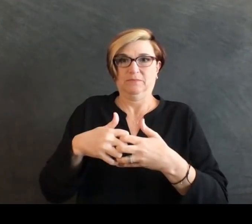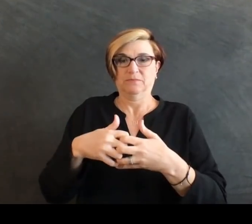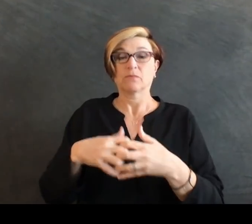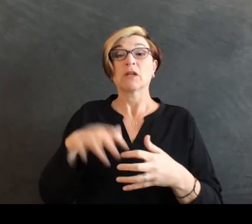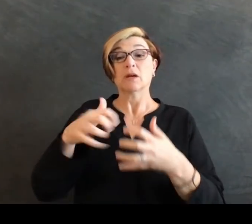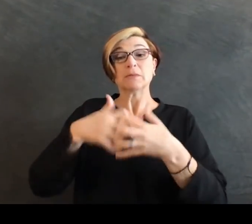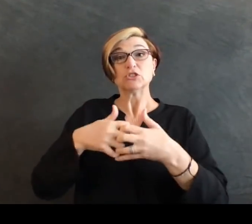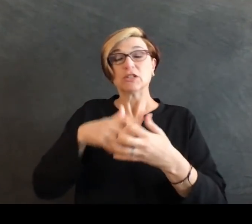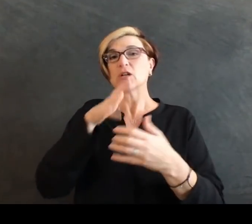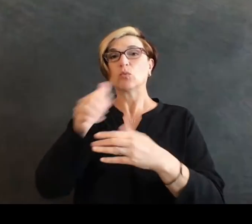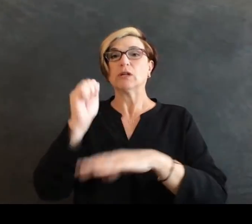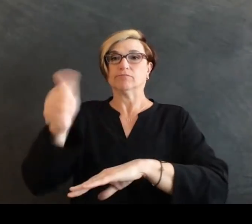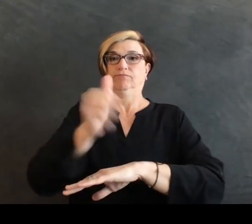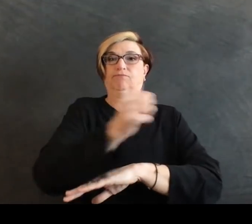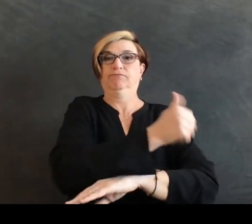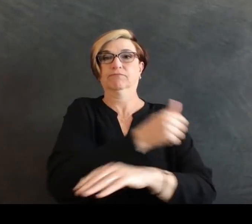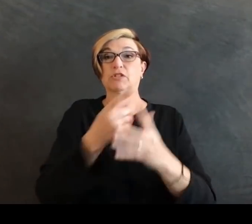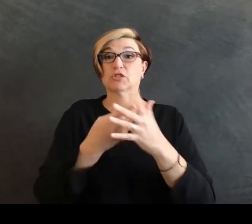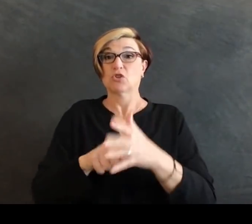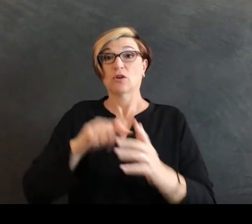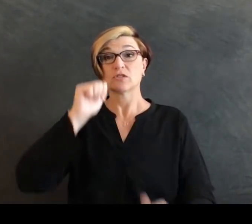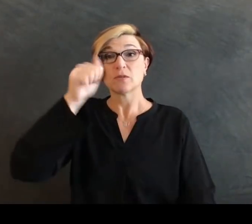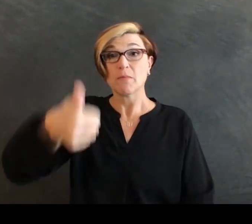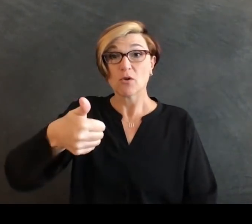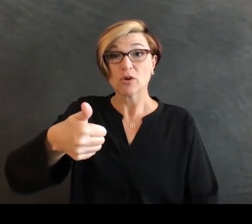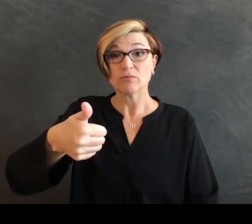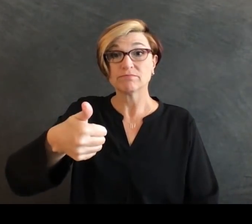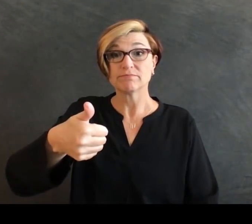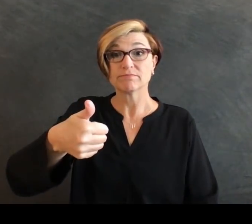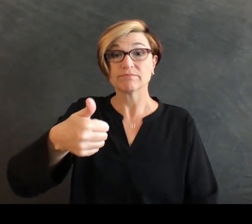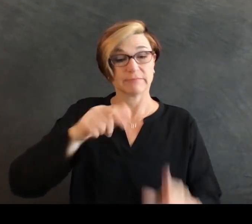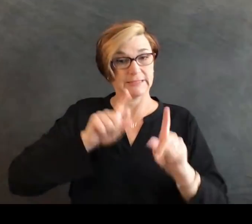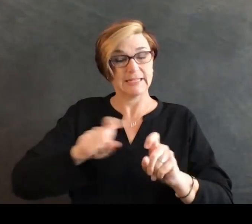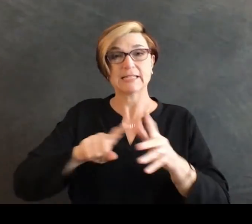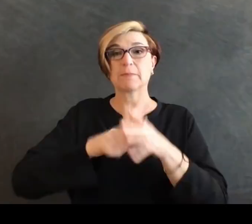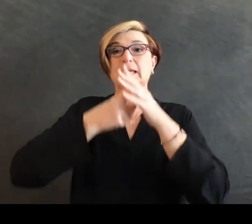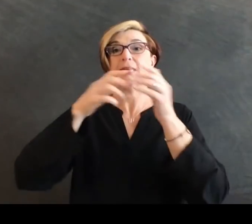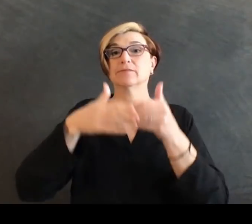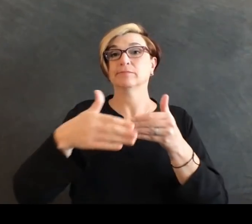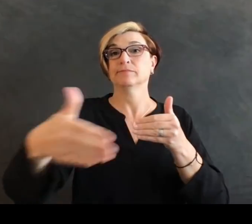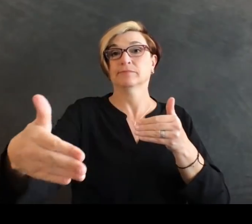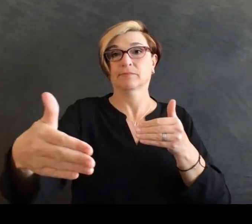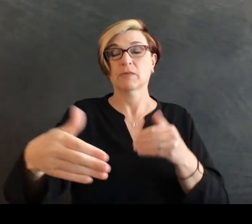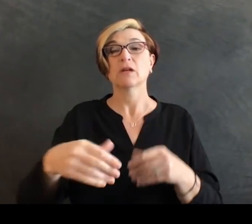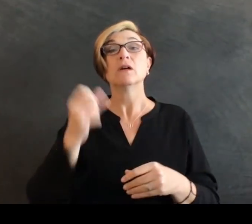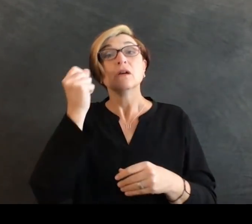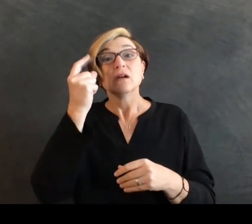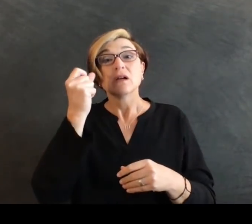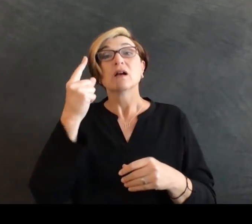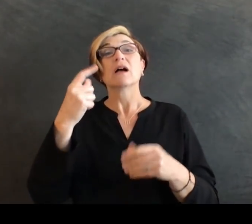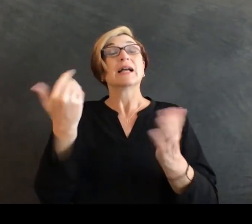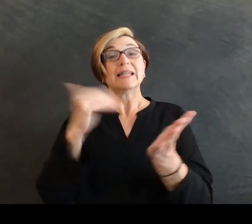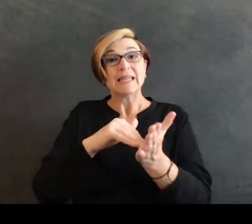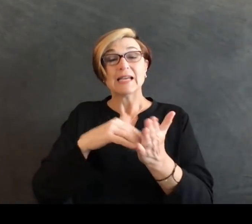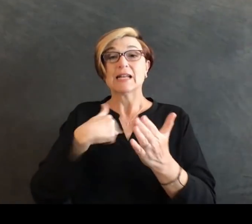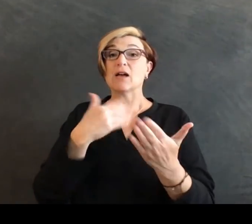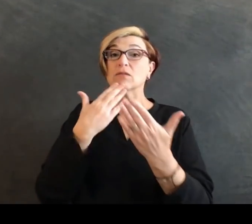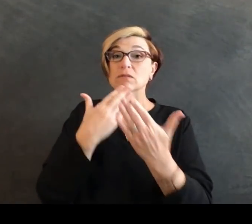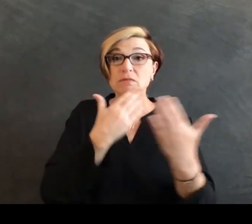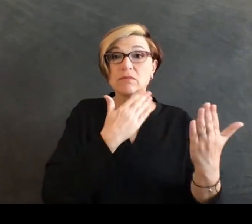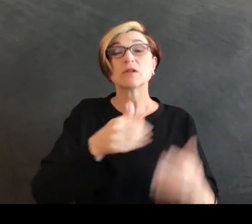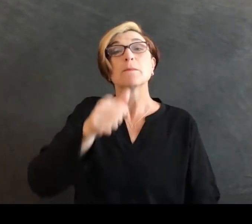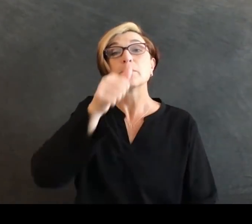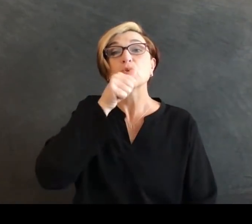ramping up. Just have to emphasize one thing. The most innovative and safe products come from the private sector in partnership with